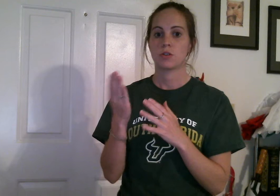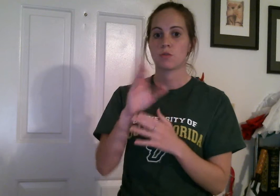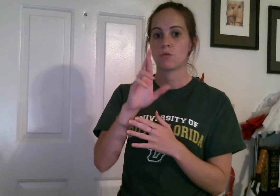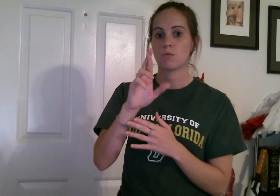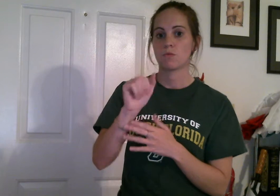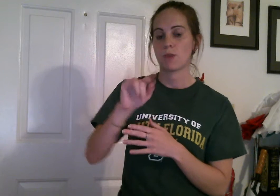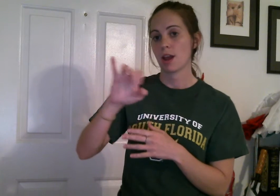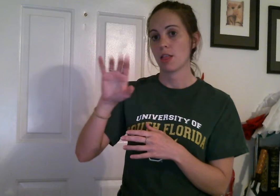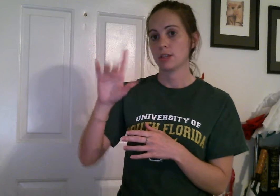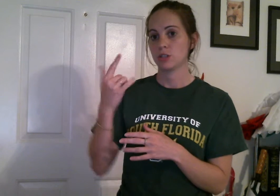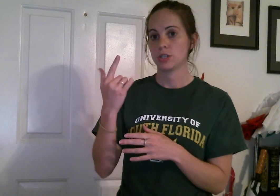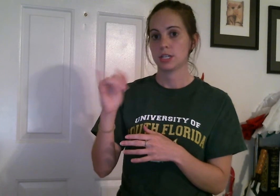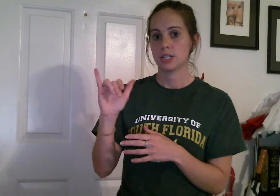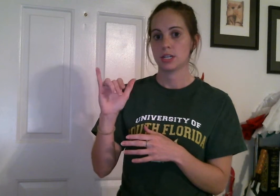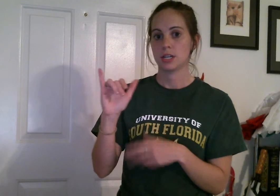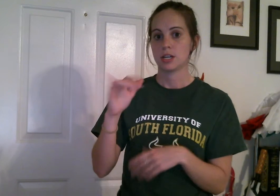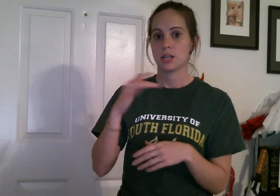Radiology Cardiovascular Coder.